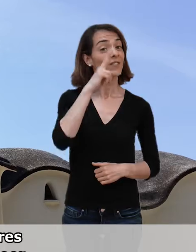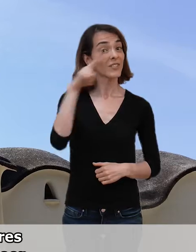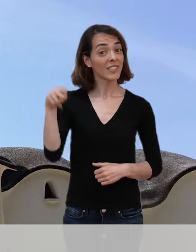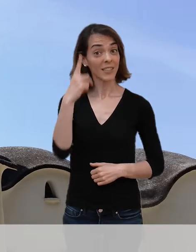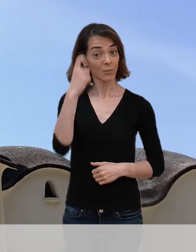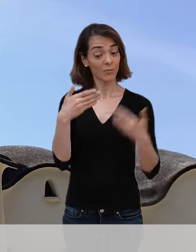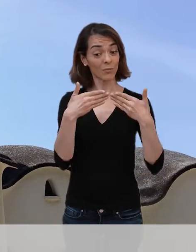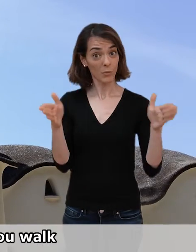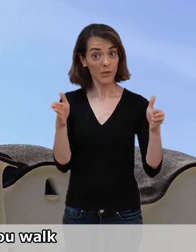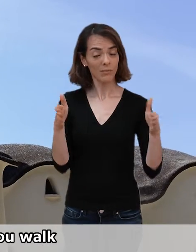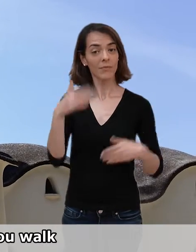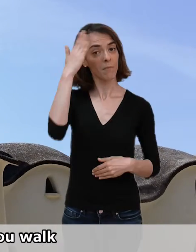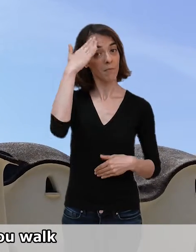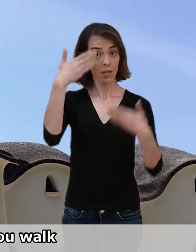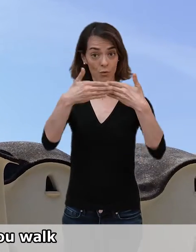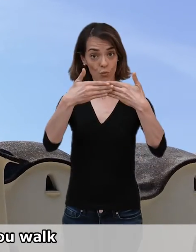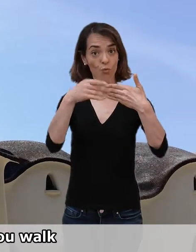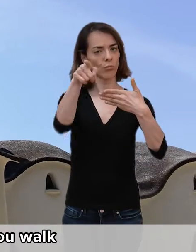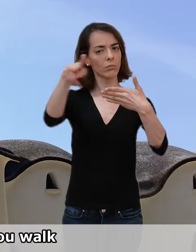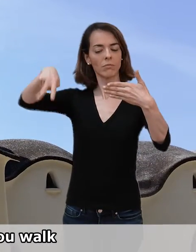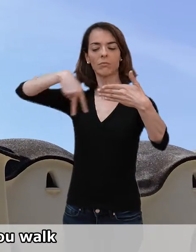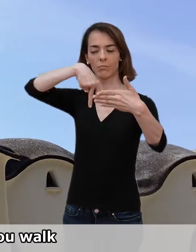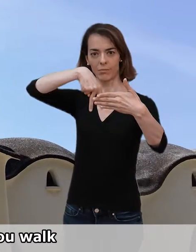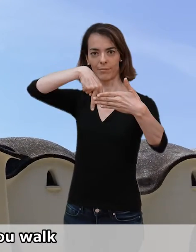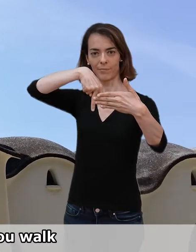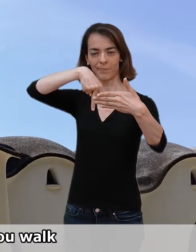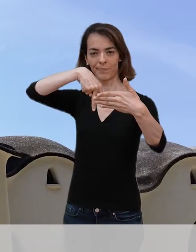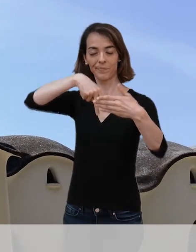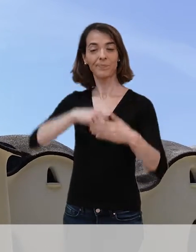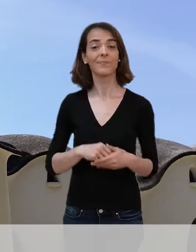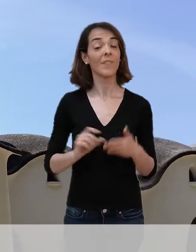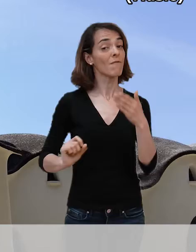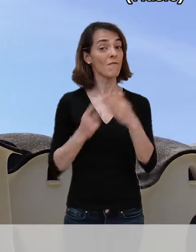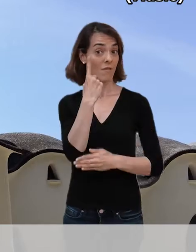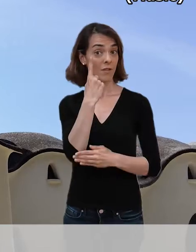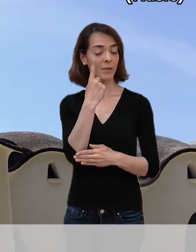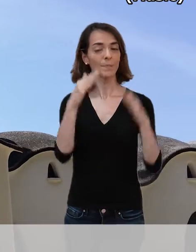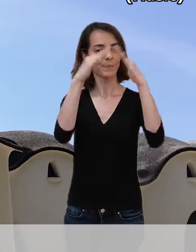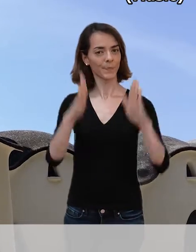main door. First of all, we suggest you walk around the building.